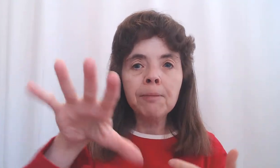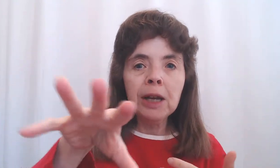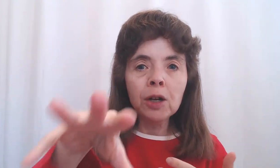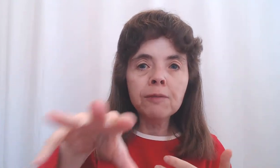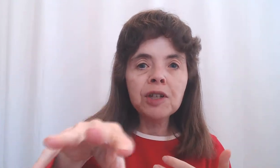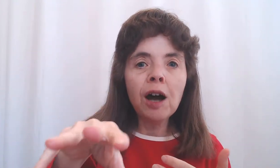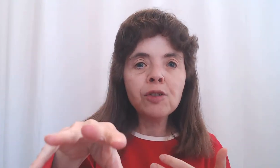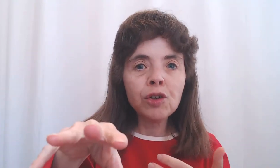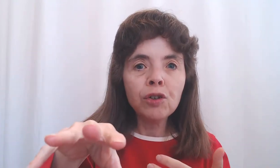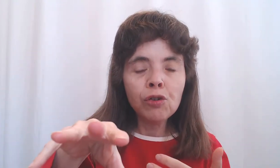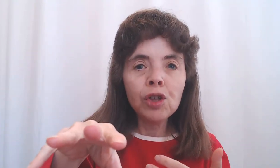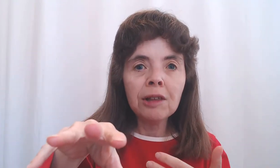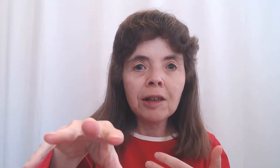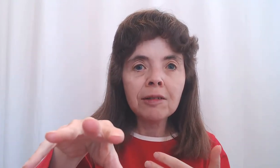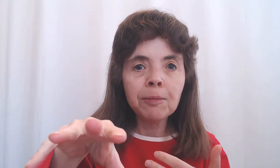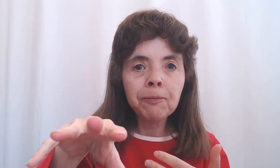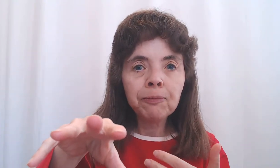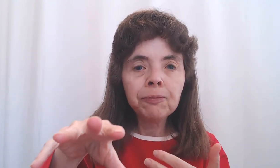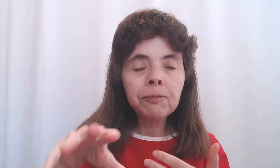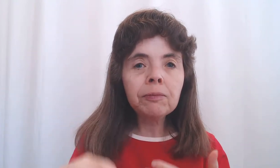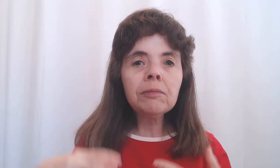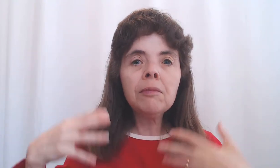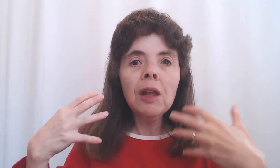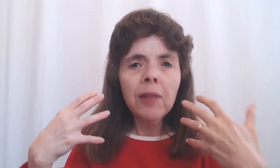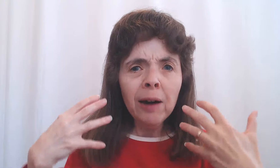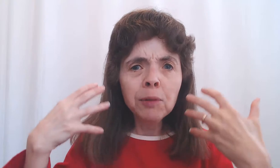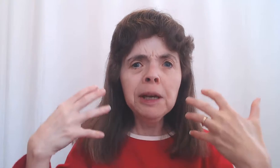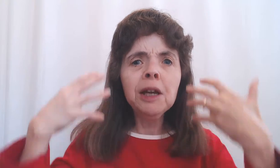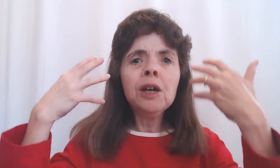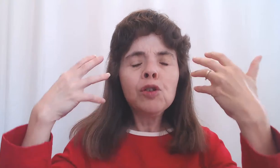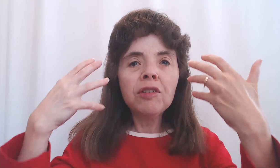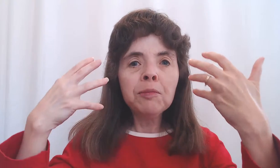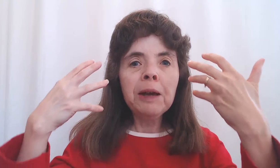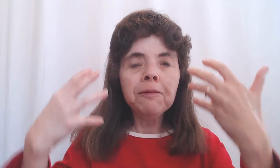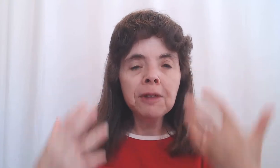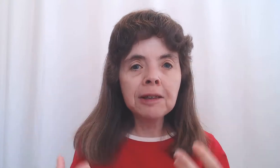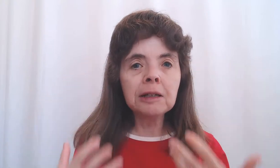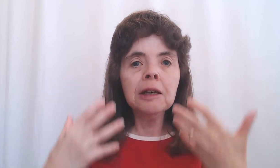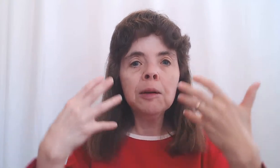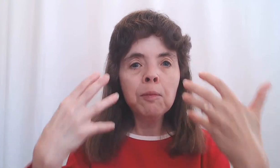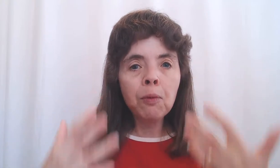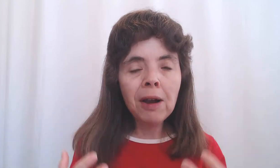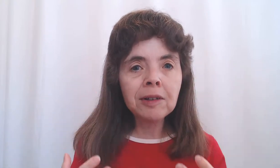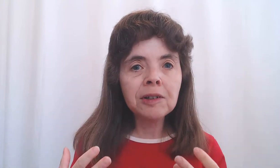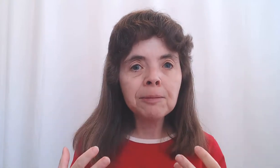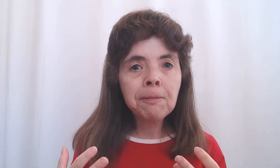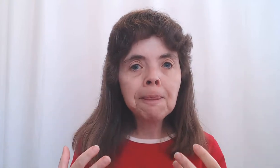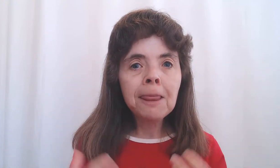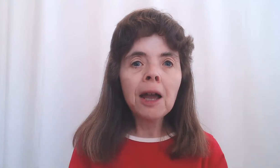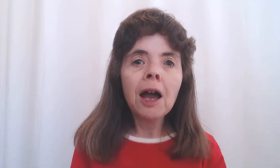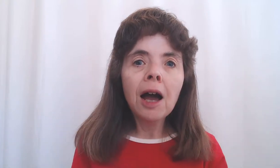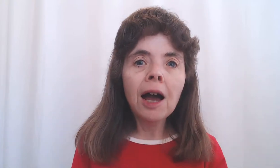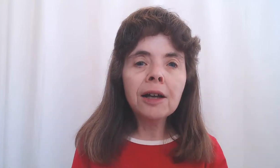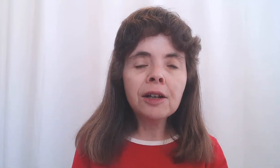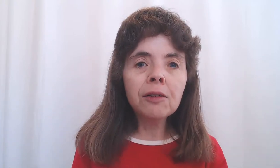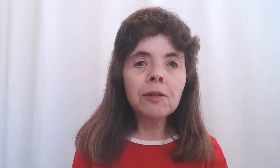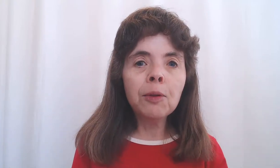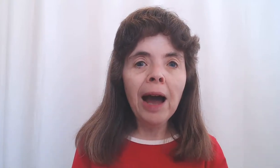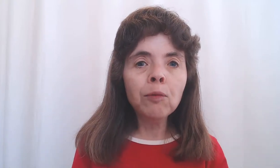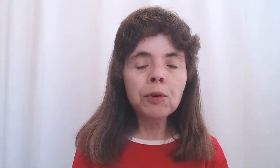up and he could have touched Jesus. That would be Jesus being physically present. And that would